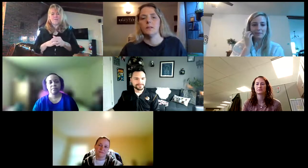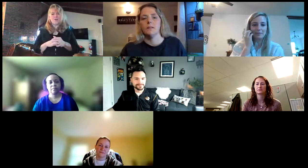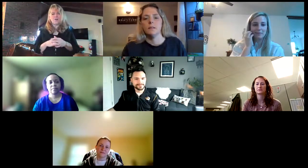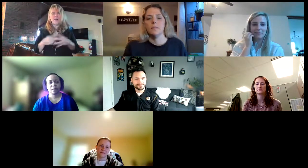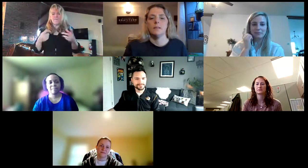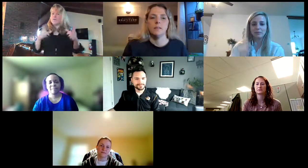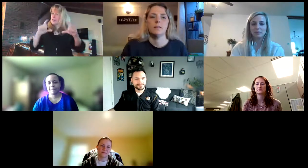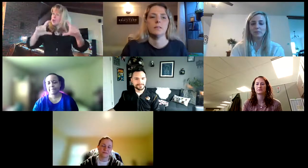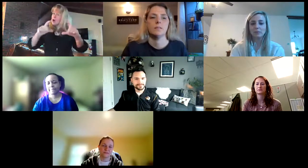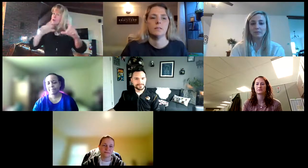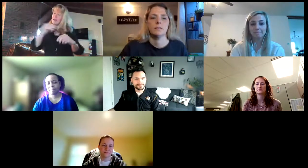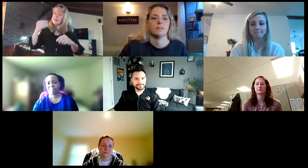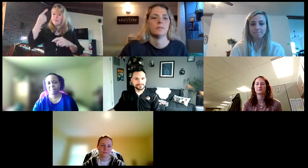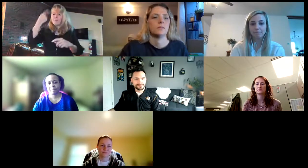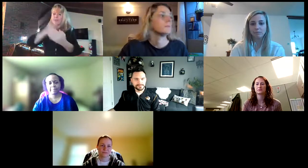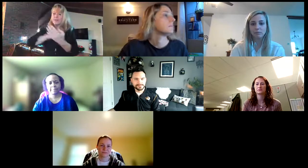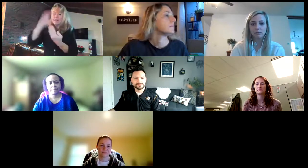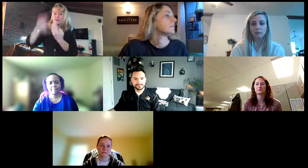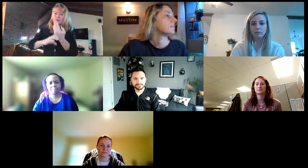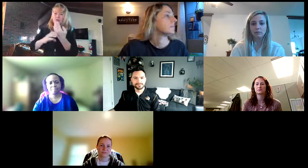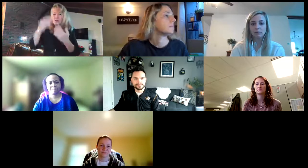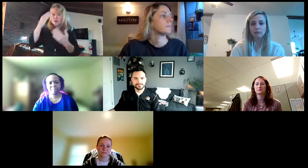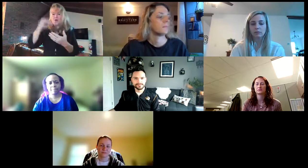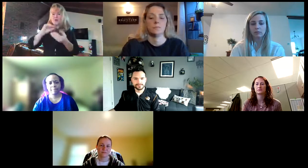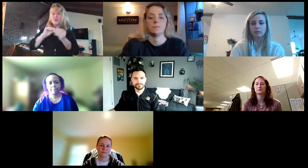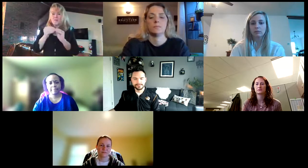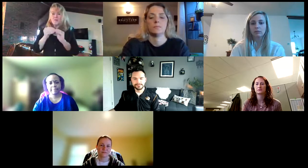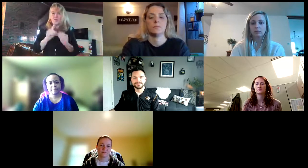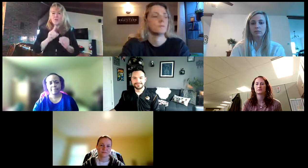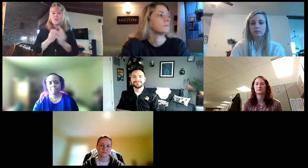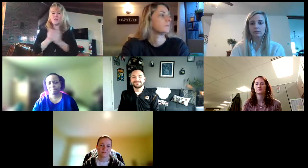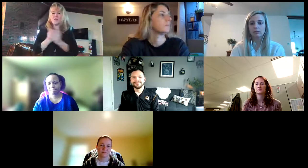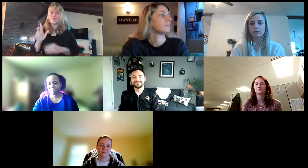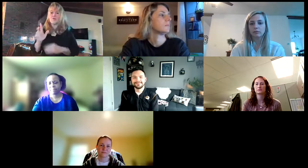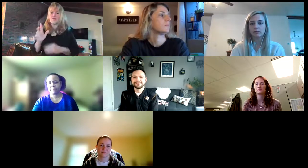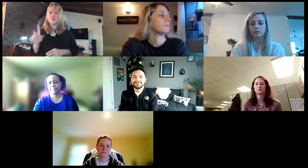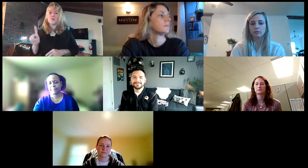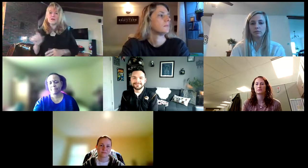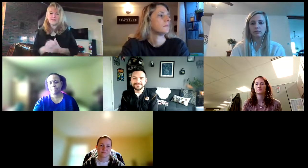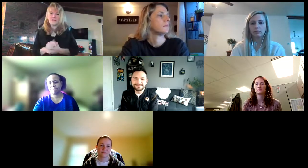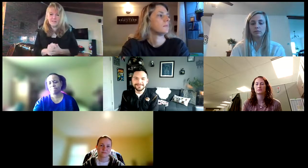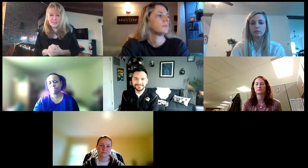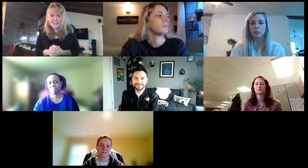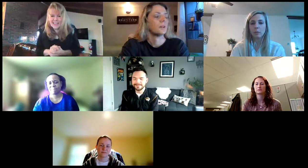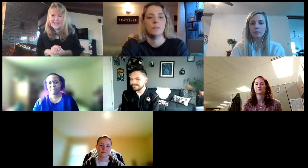23. We do that for the clock and for the calendar to know those numbers 1 through 31.